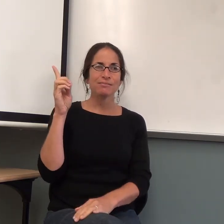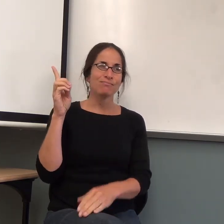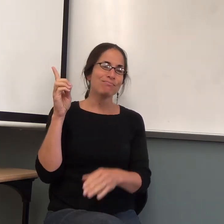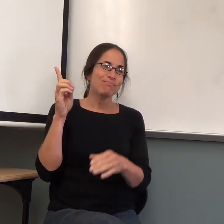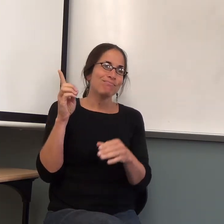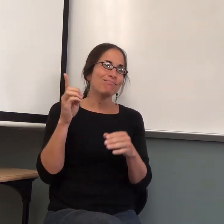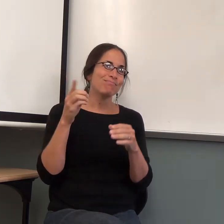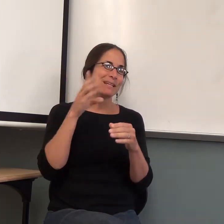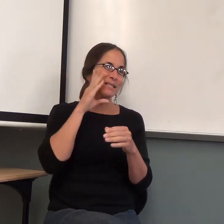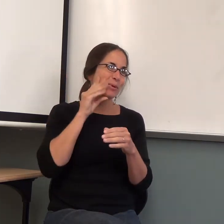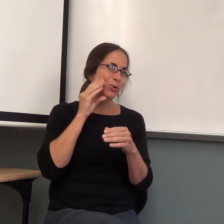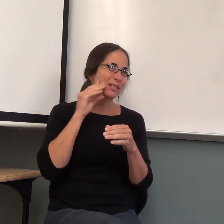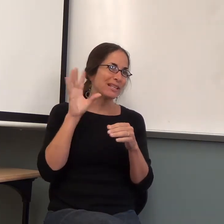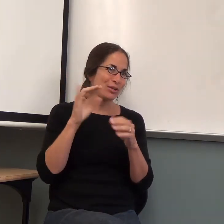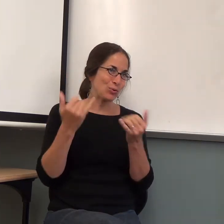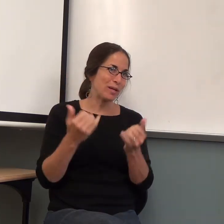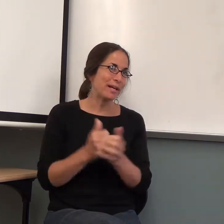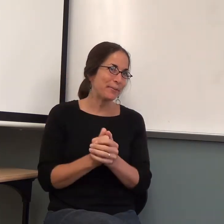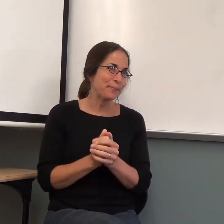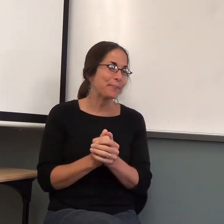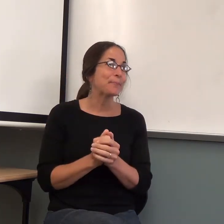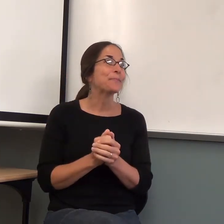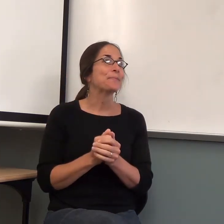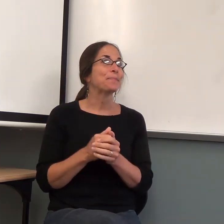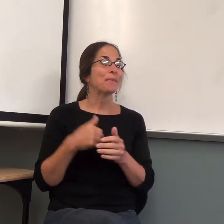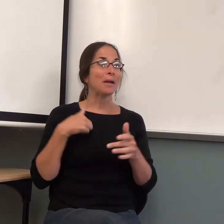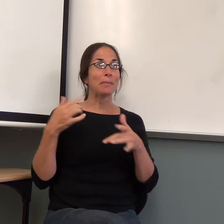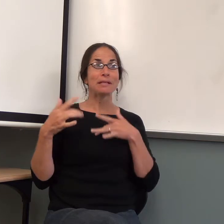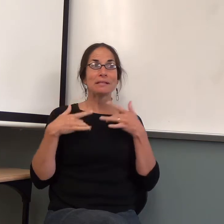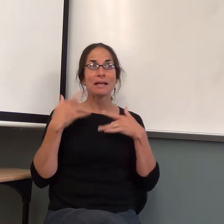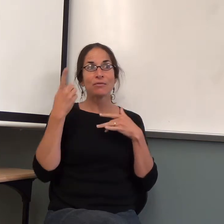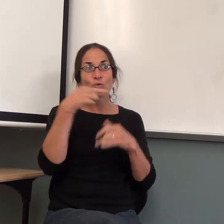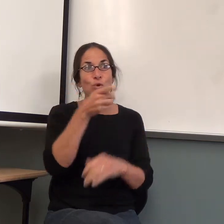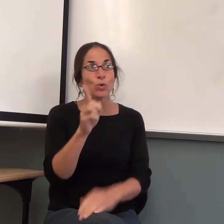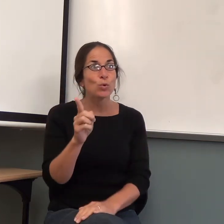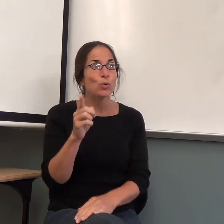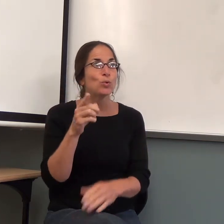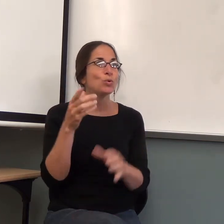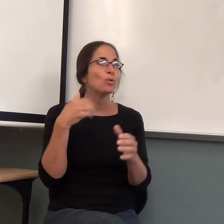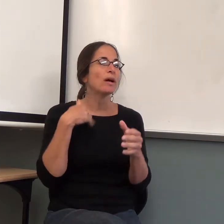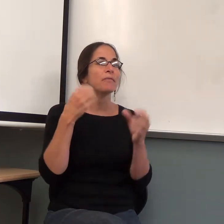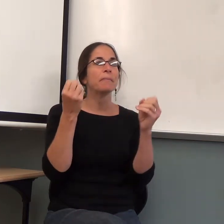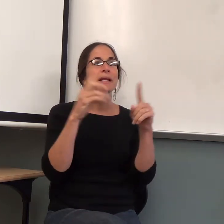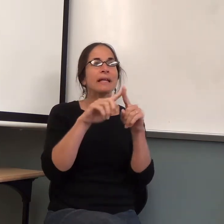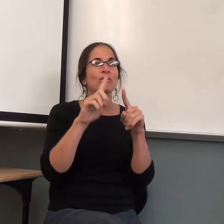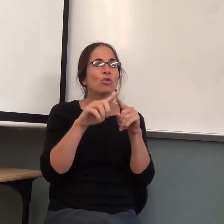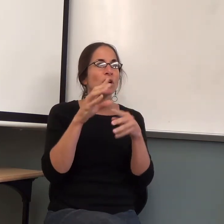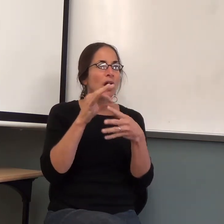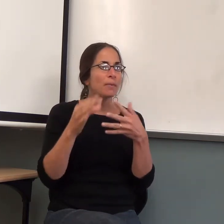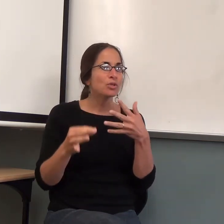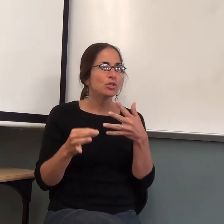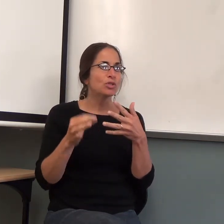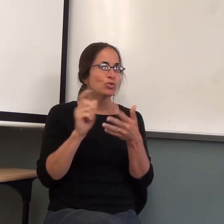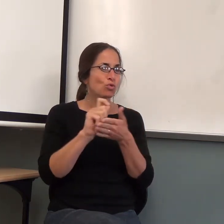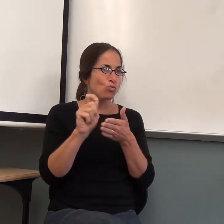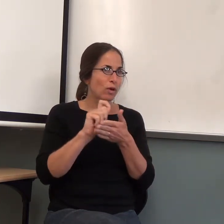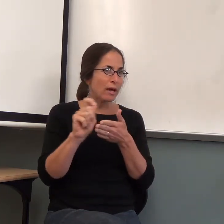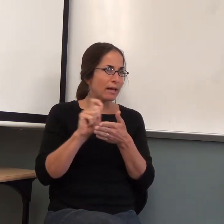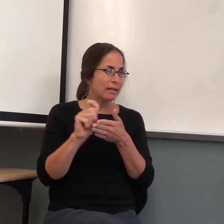today. I'm excited for you guys to have a lot of different options to write about in my class because